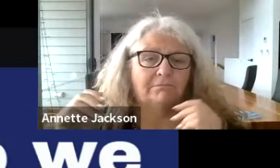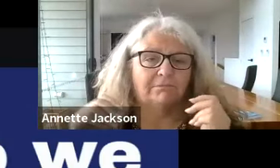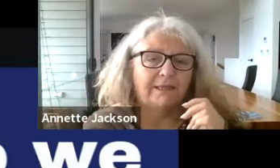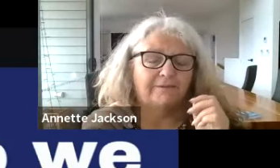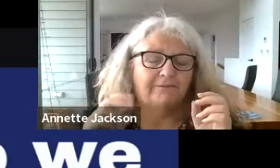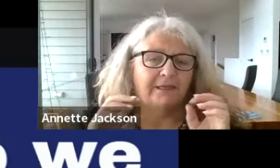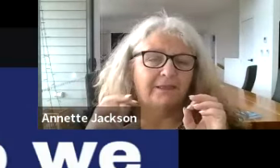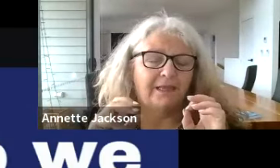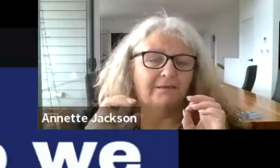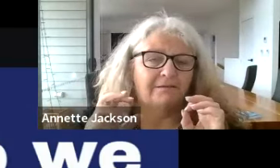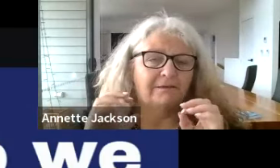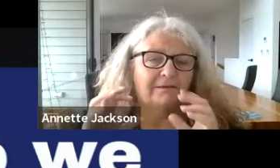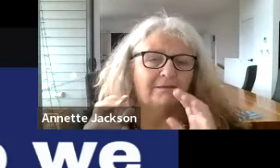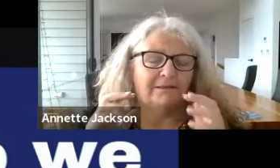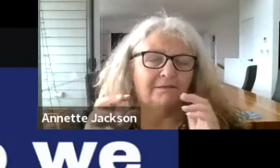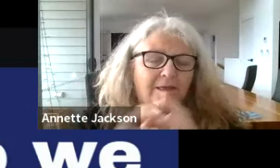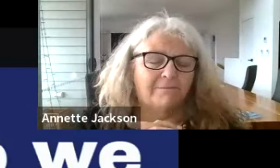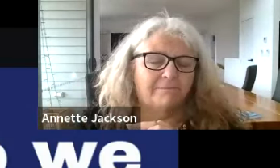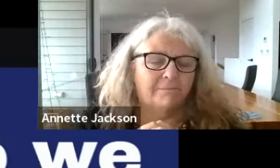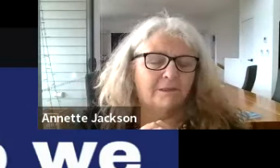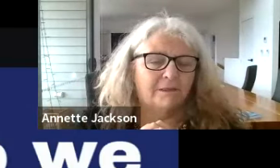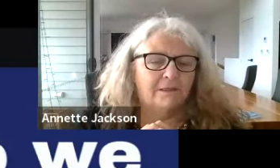sequential caregiving and then